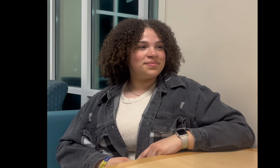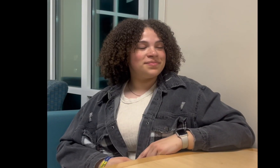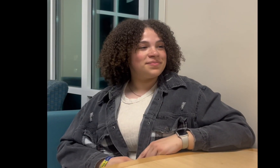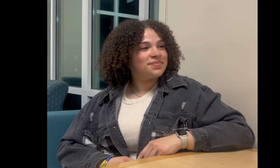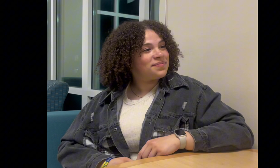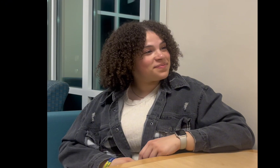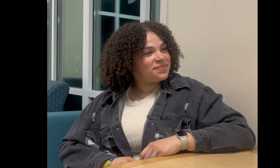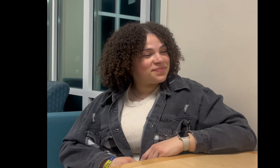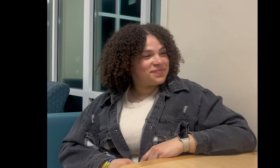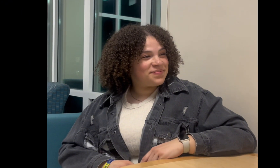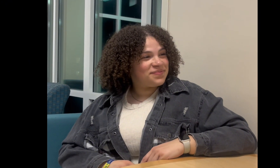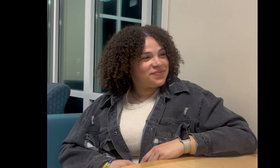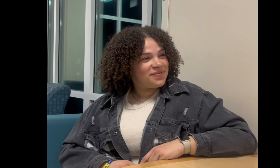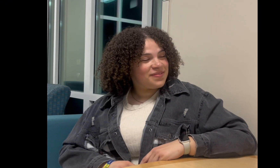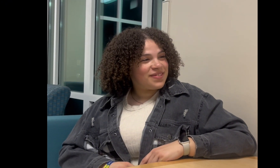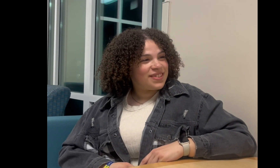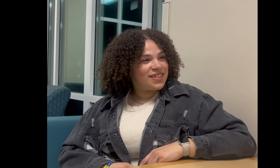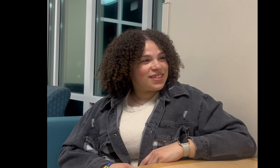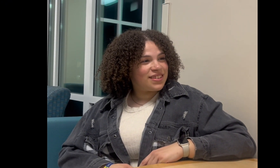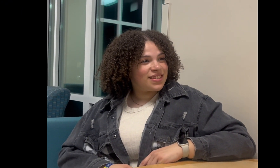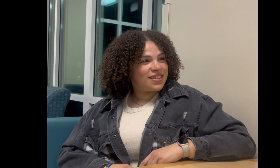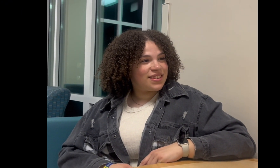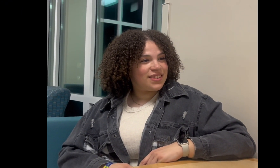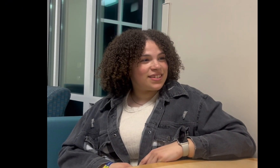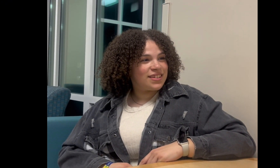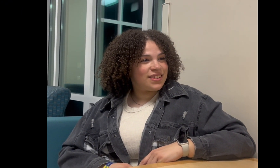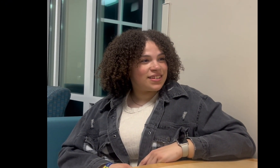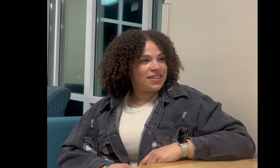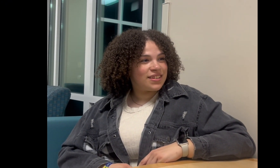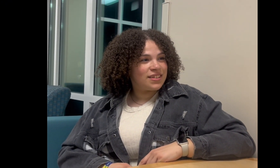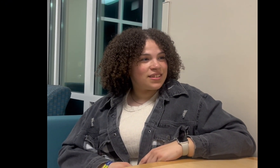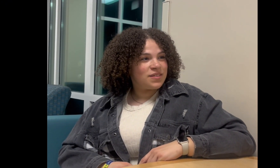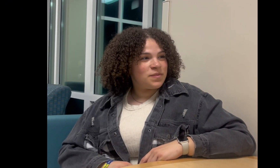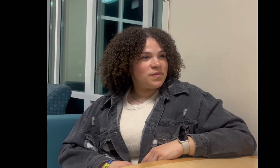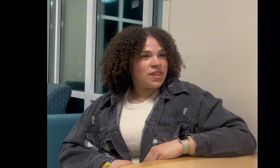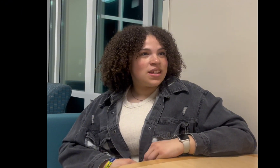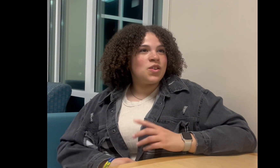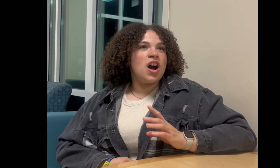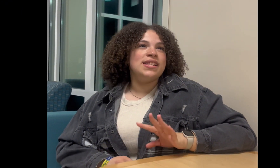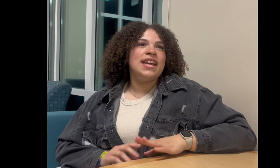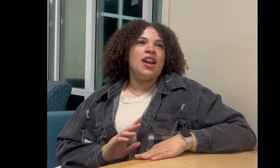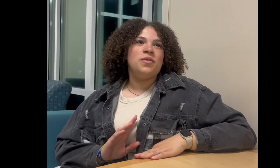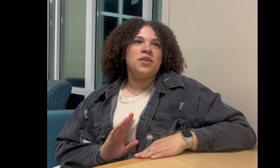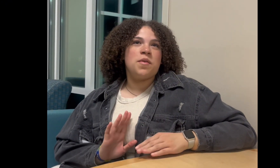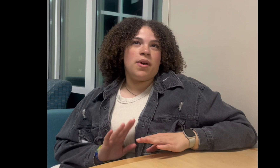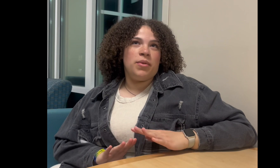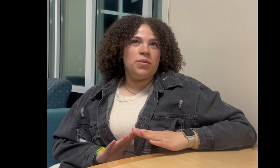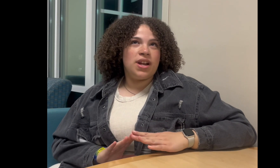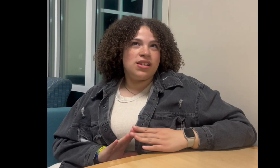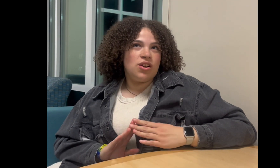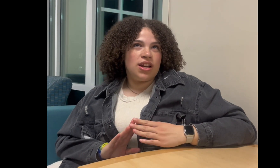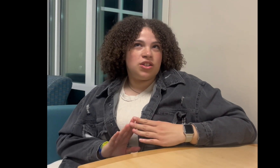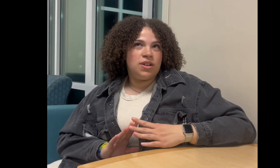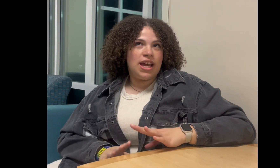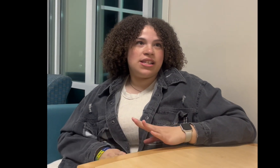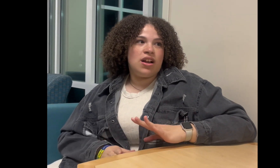Okay, second question, Brianna. How old were you when you first started ASL, and how did you feel about it? So honestly, I don't really remember when I started doing ASL. I